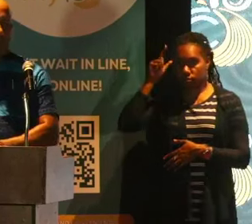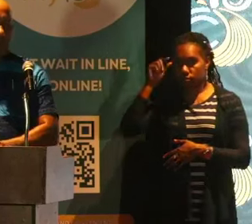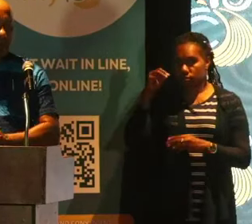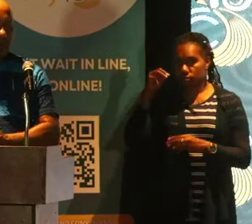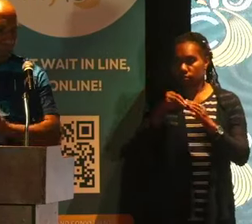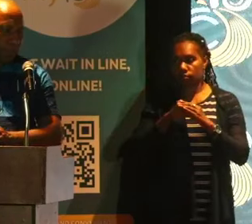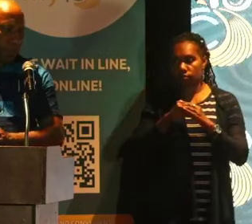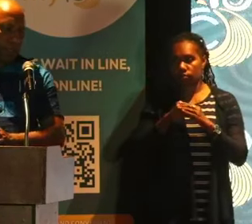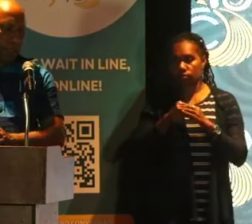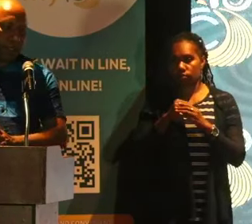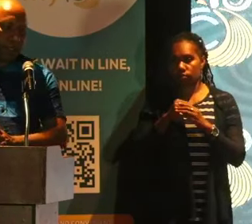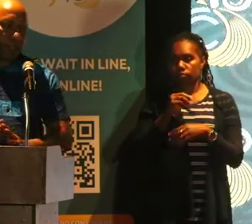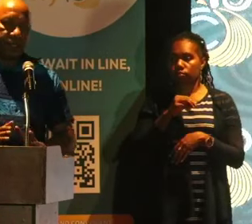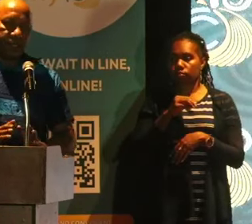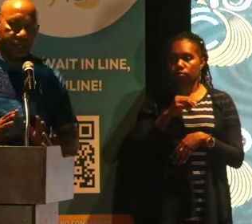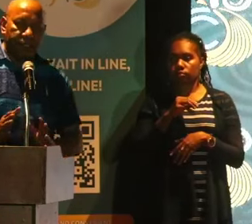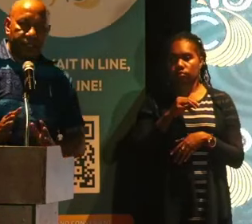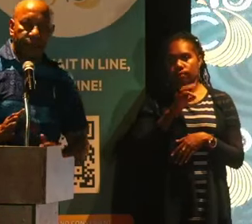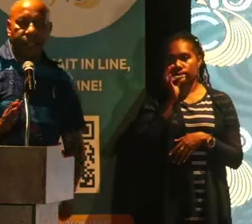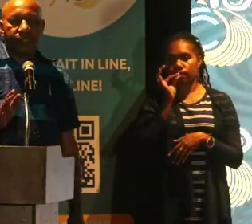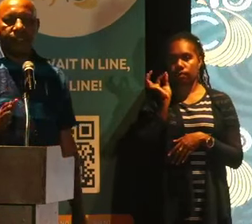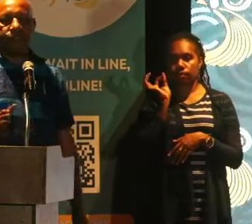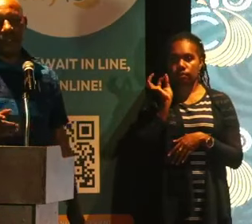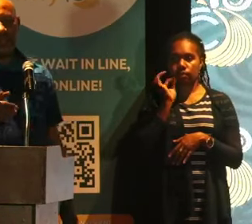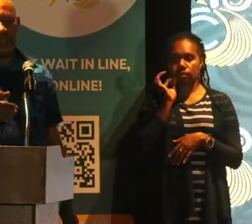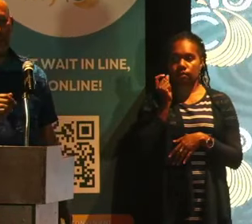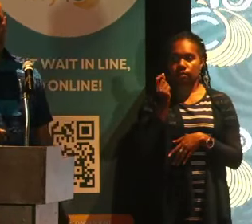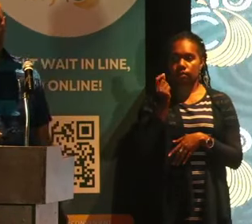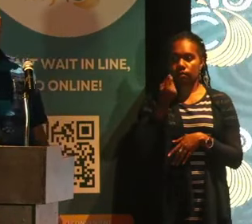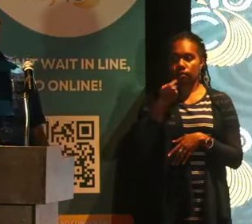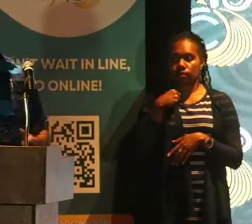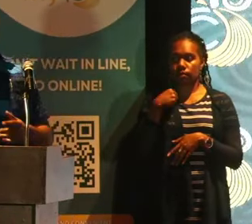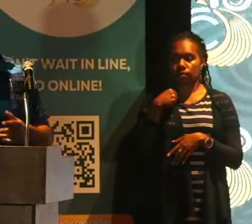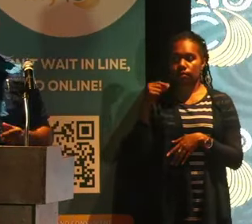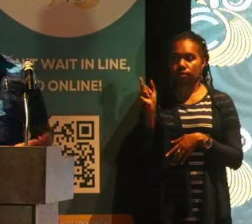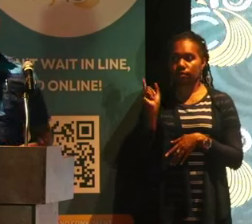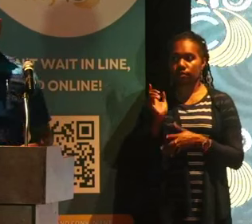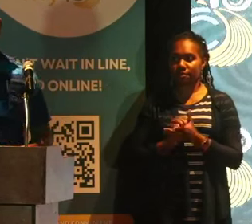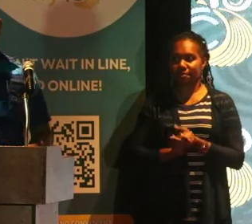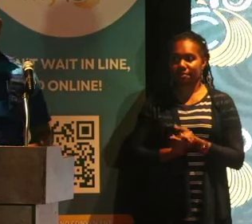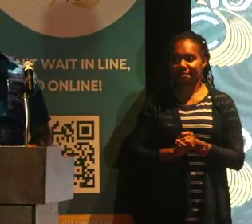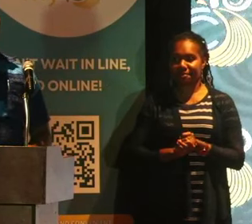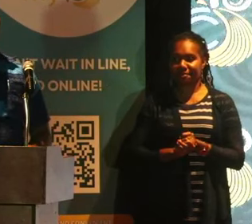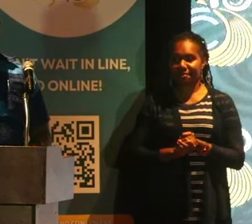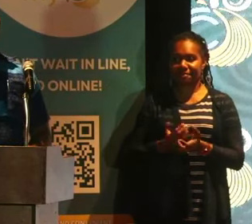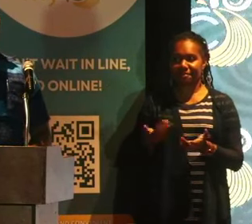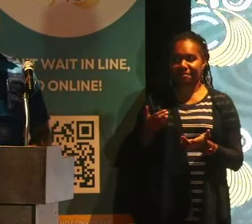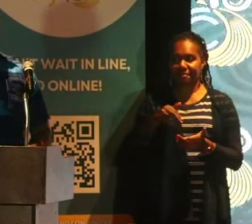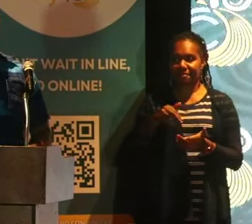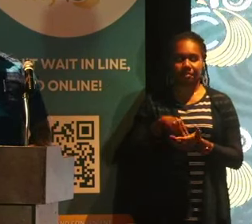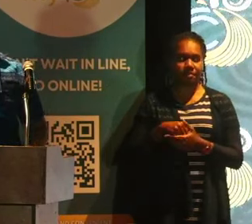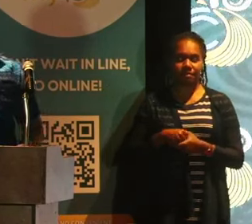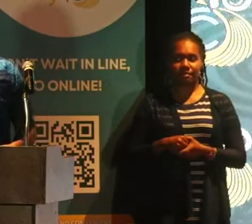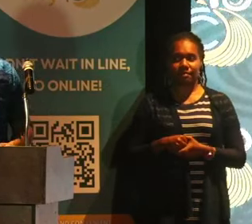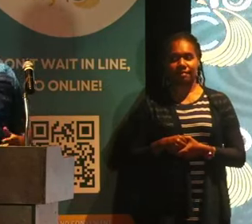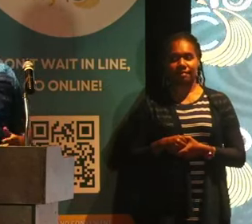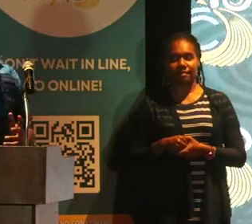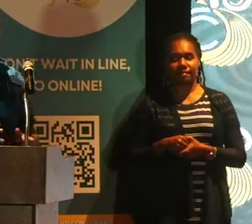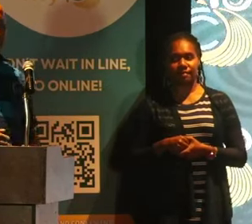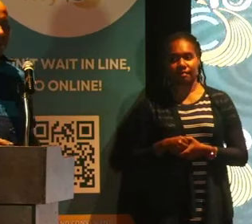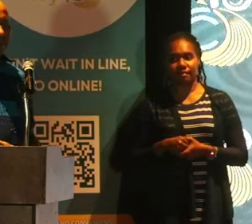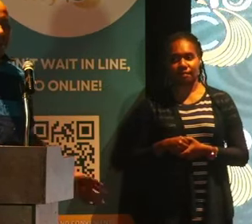of some work on there. But since this is a very sticky issue that you raised, I think I have to stand up from my present there to